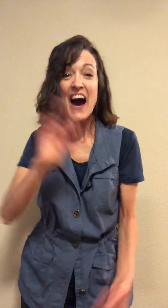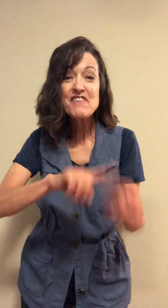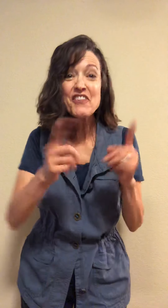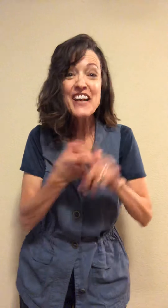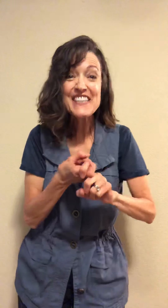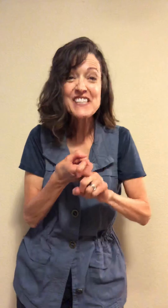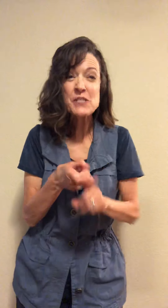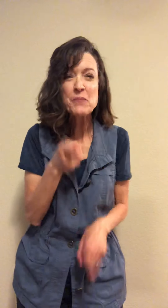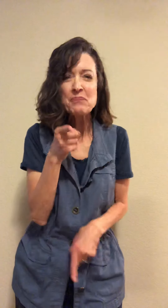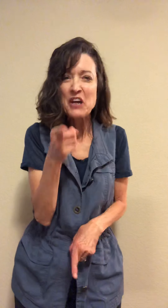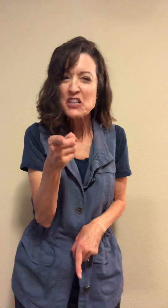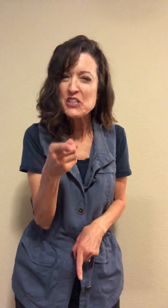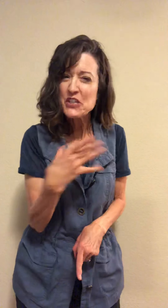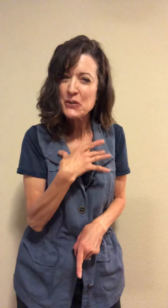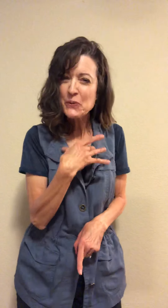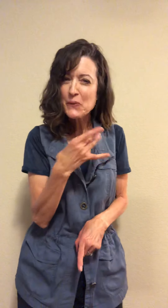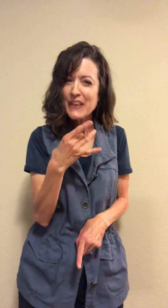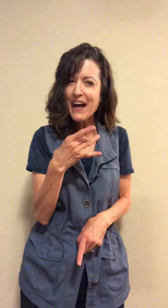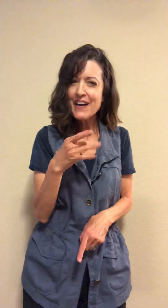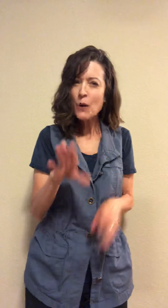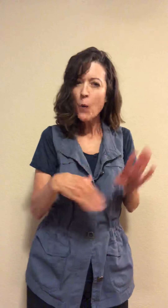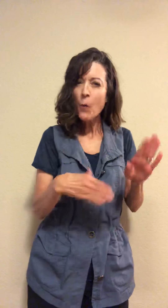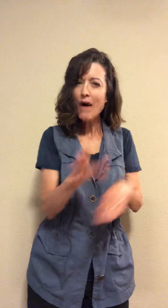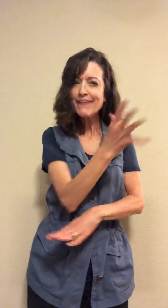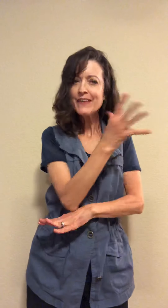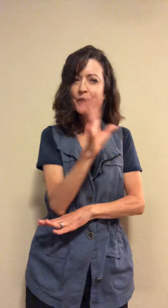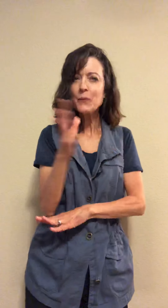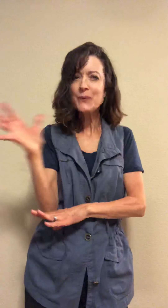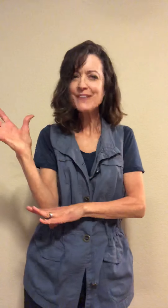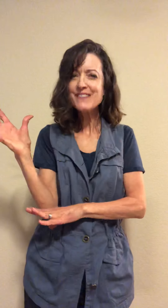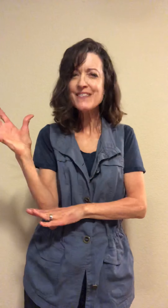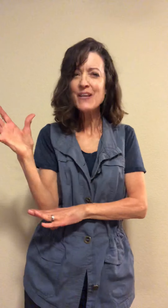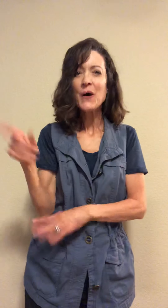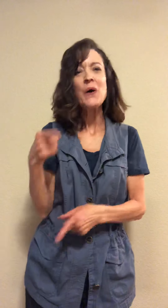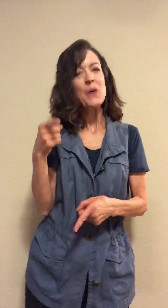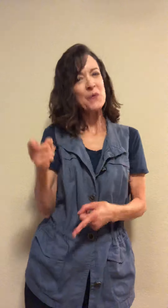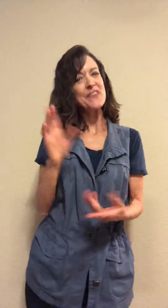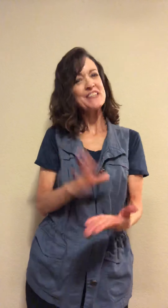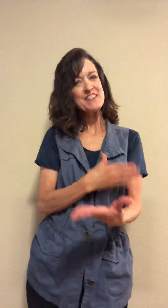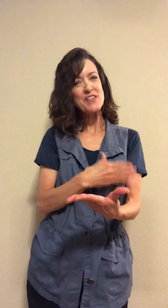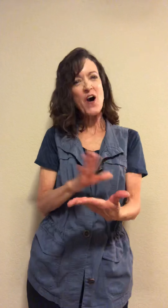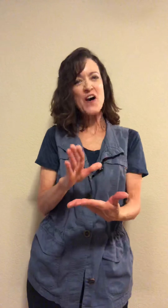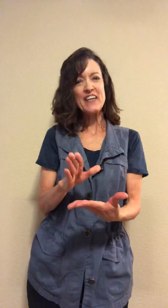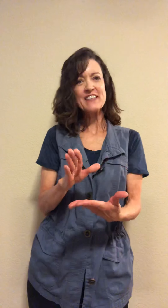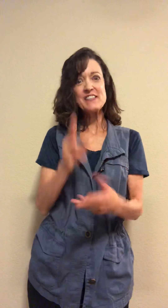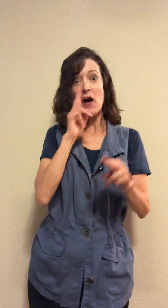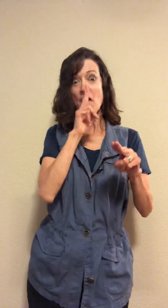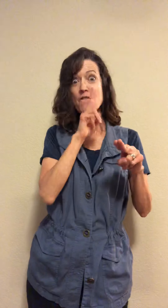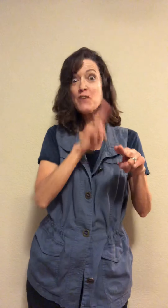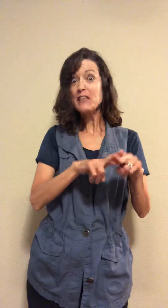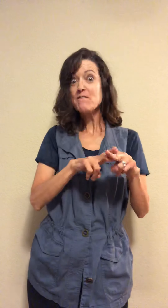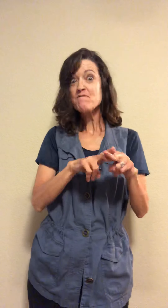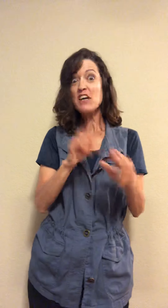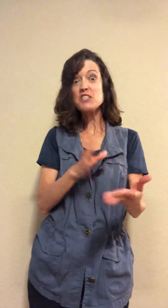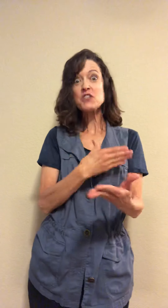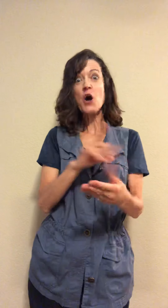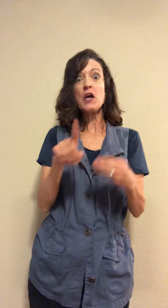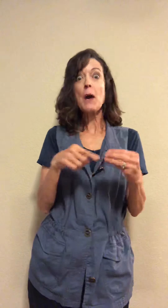Hi friends! Do you like walking in the woods? Well, this song is a really fun song